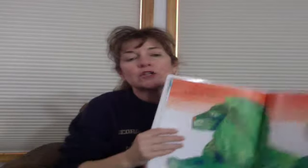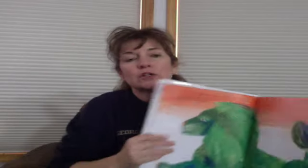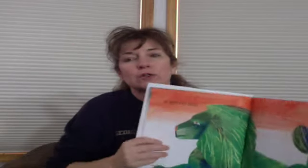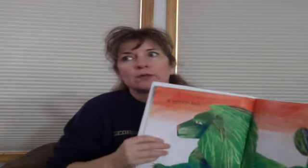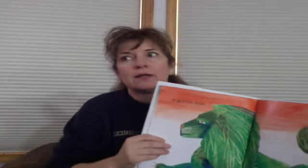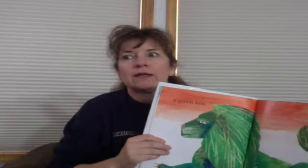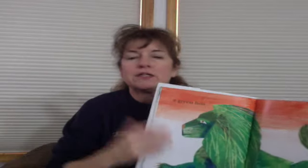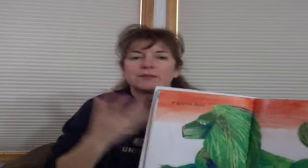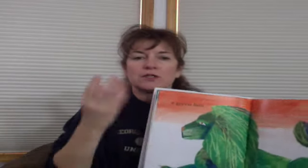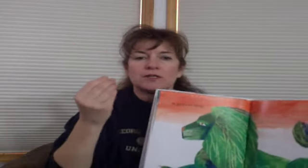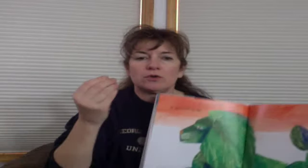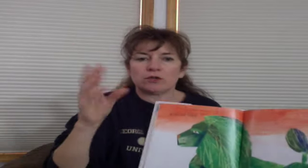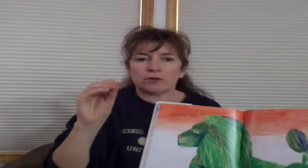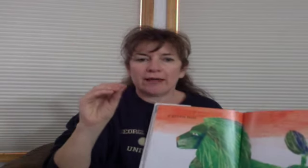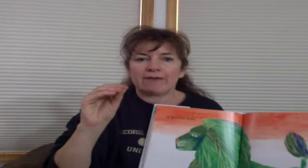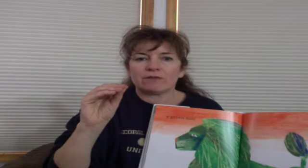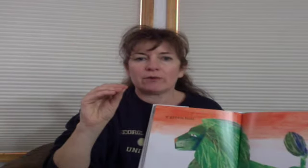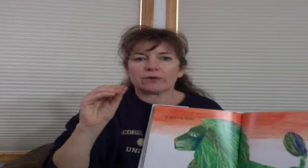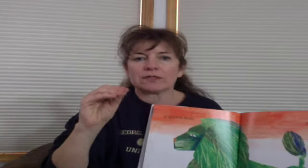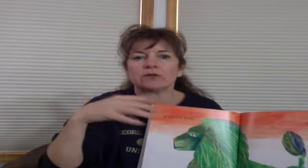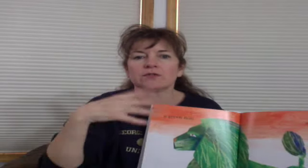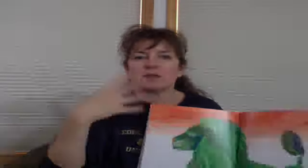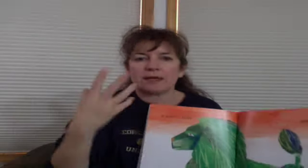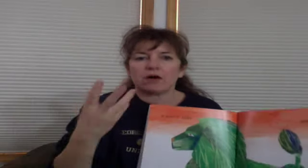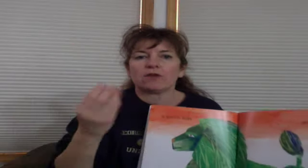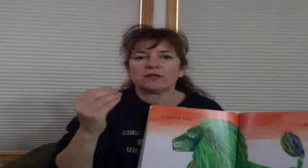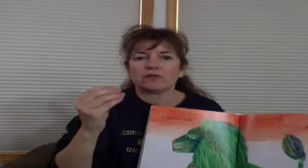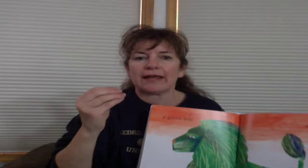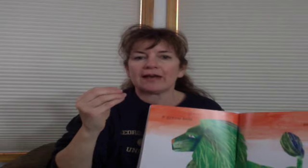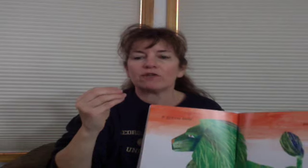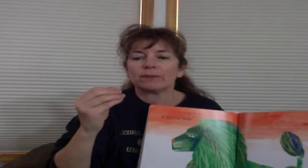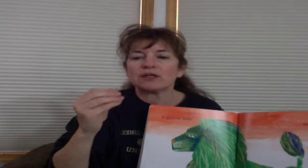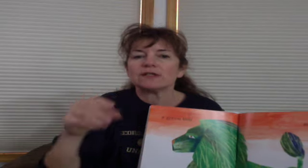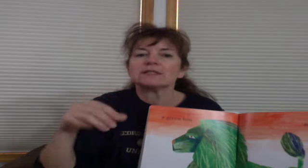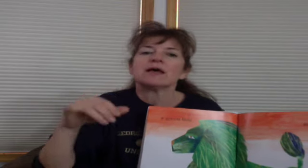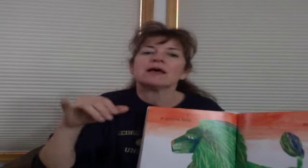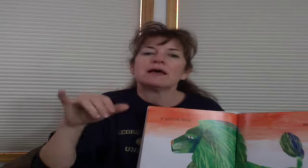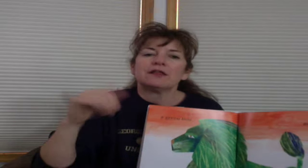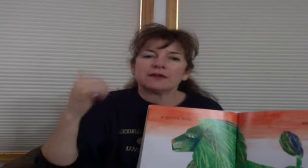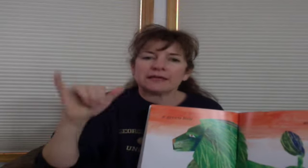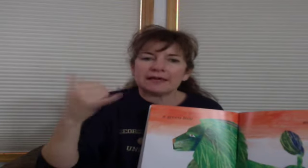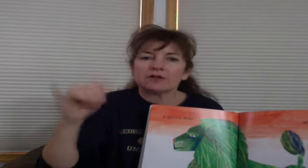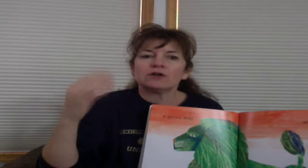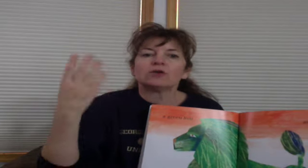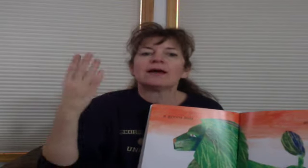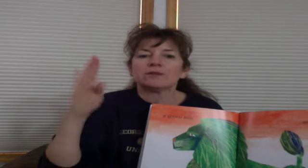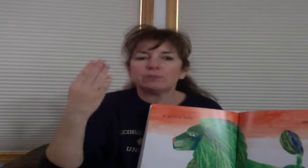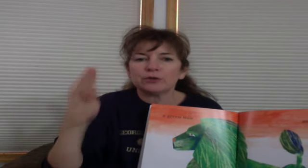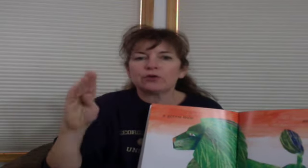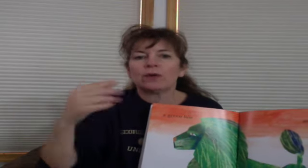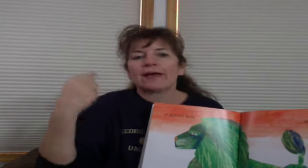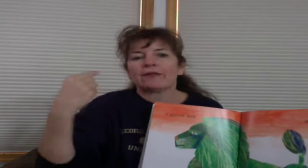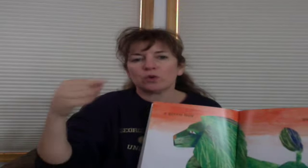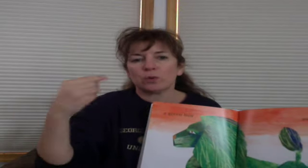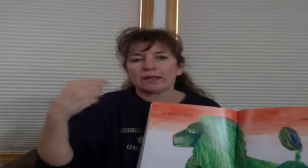children, especially who don't have the motor skills to make all the different hand formations, the yellow and the blue and the green